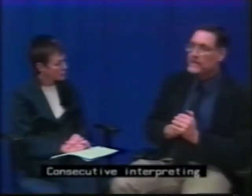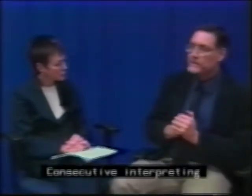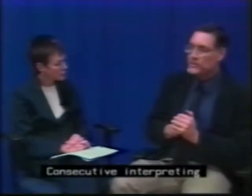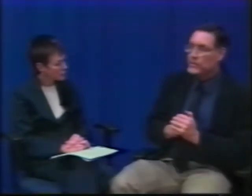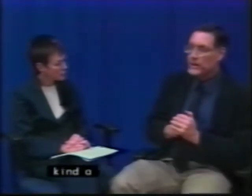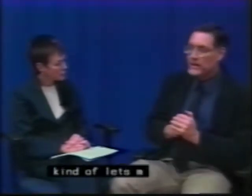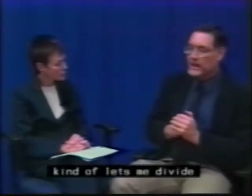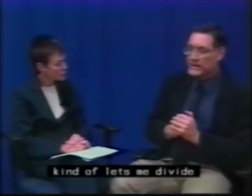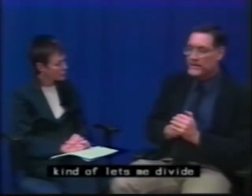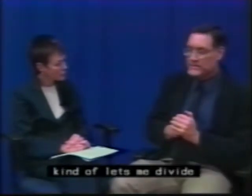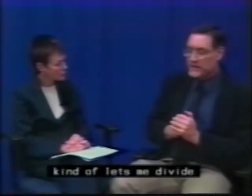Consecutive interpreting kind of lets me